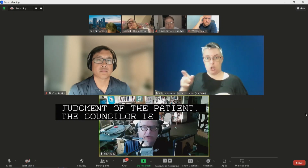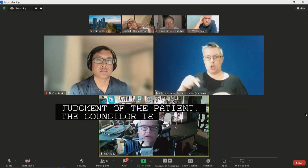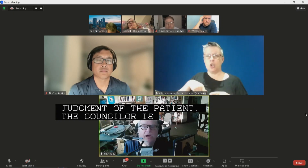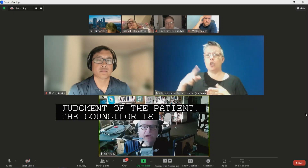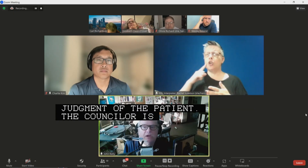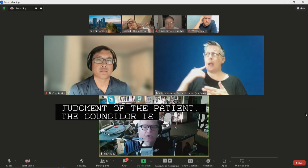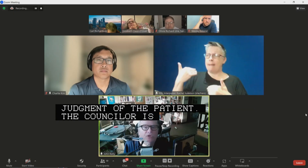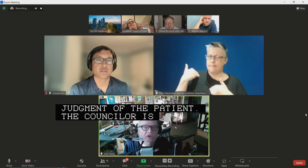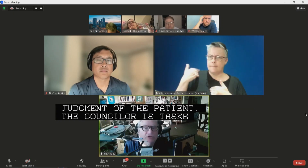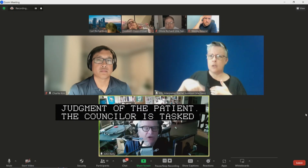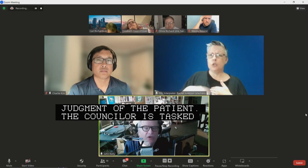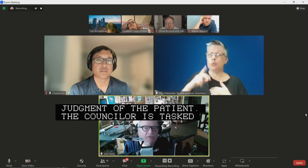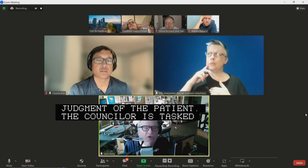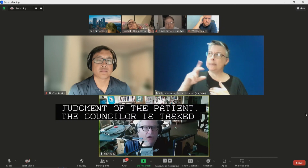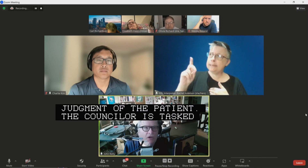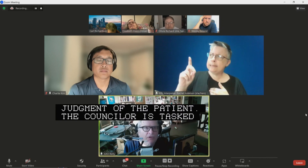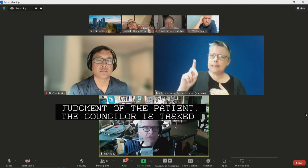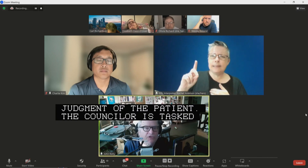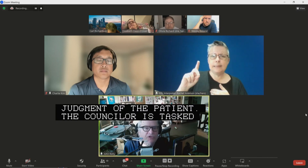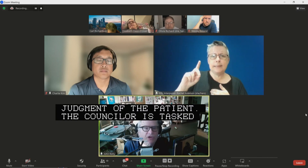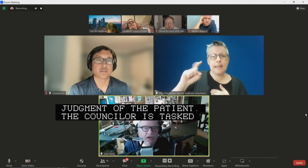excluding a diagnosis of